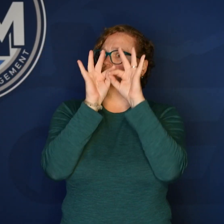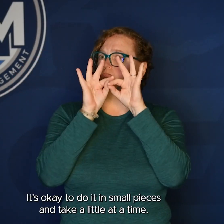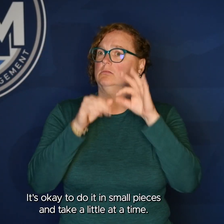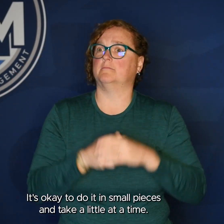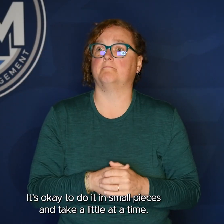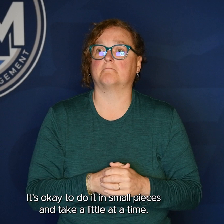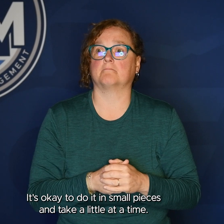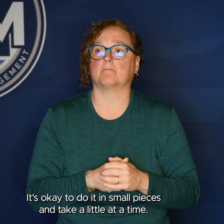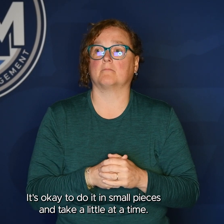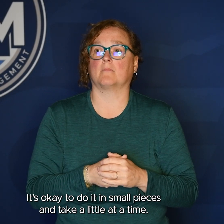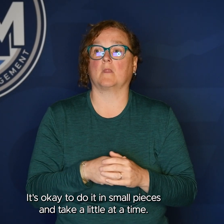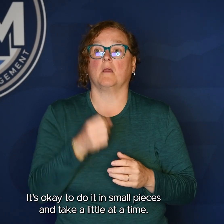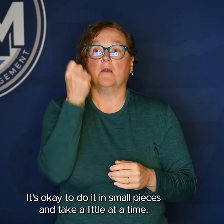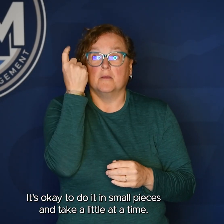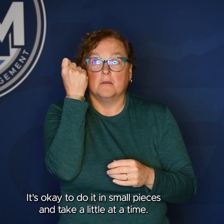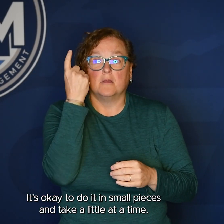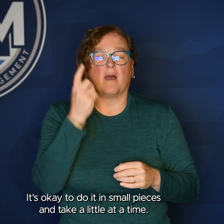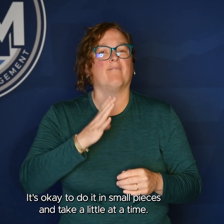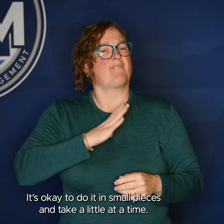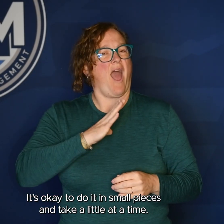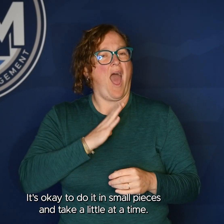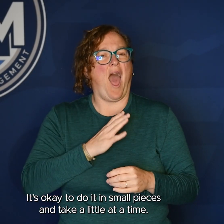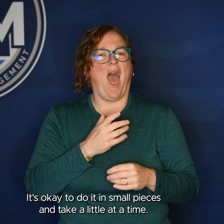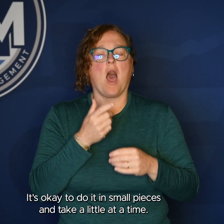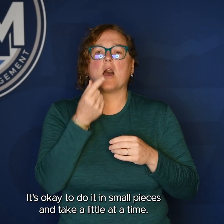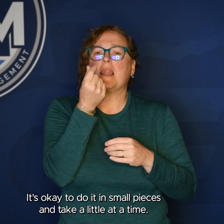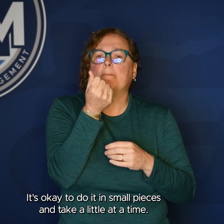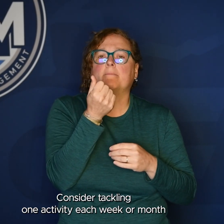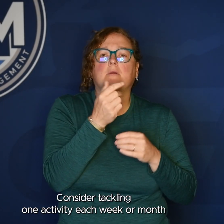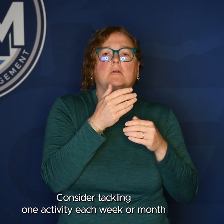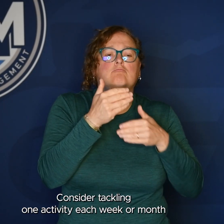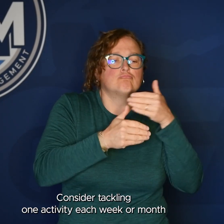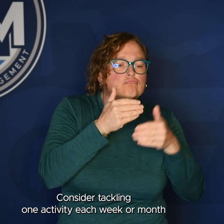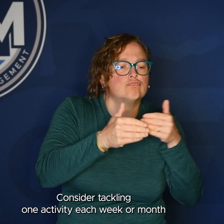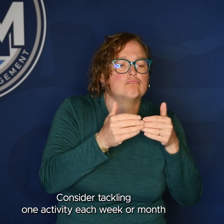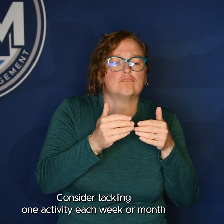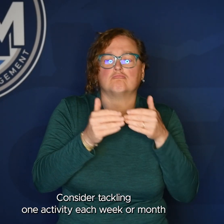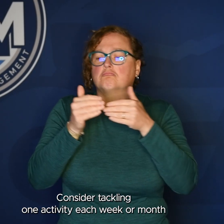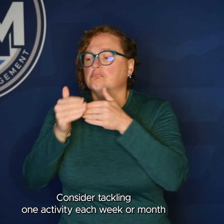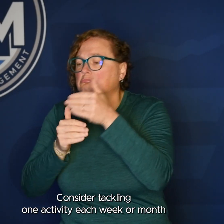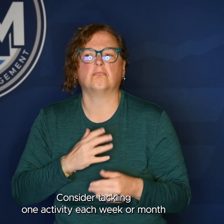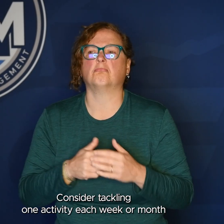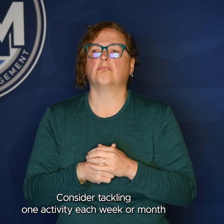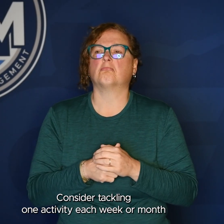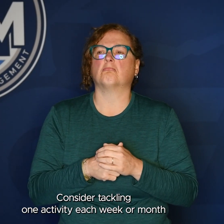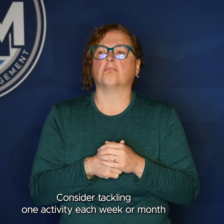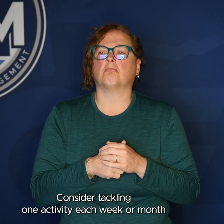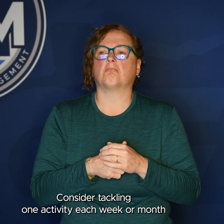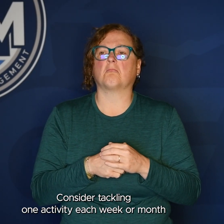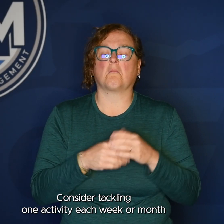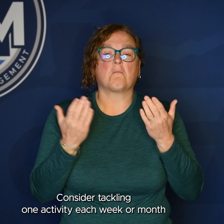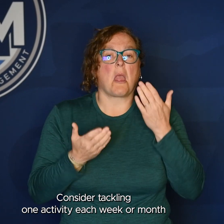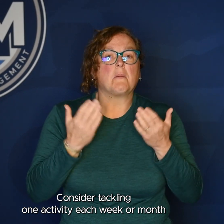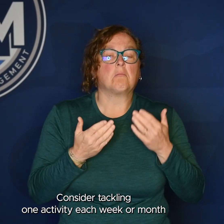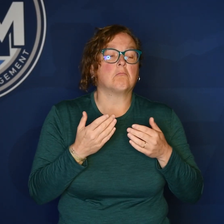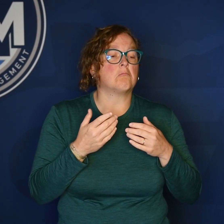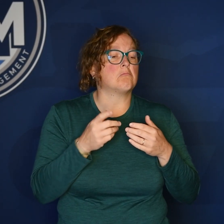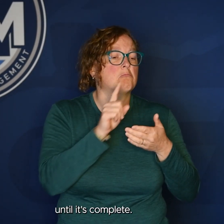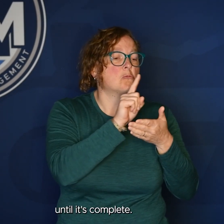It's okay to do it in small pieces and take a little at a time. Consider tackling one activity each week or month until